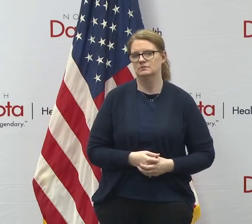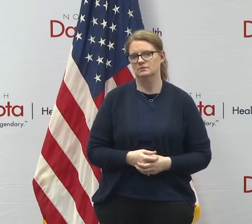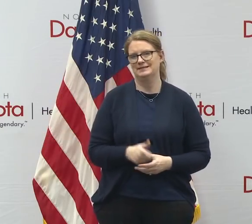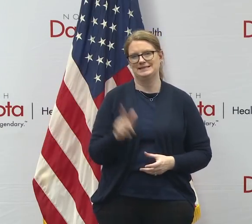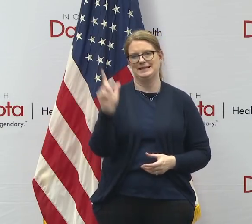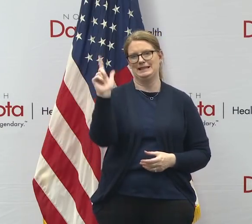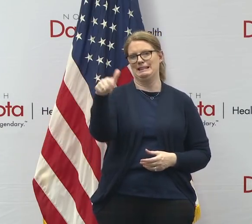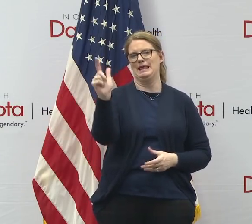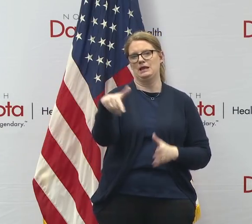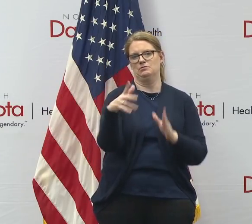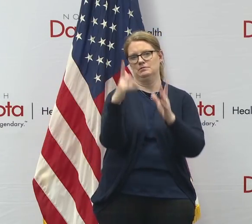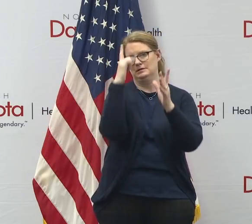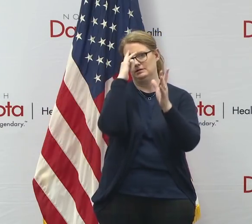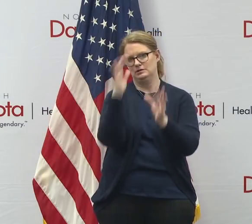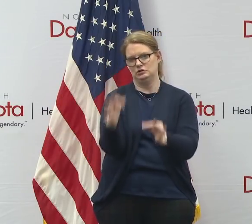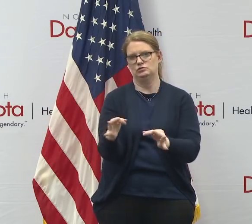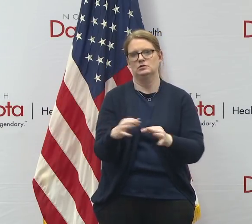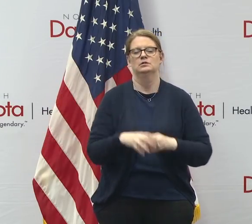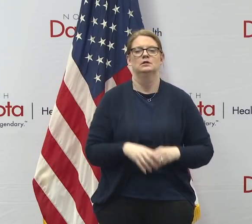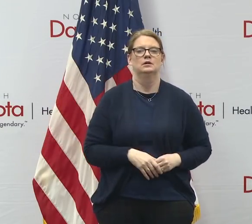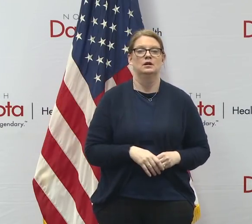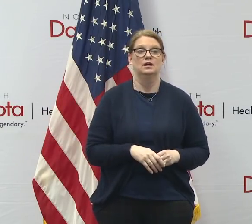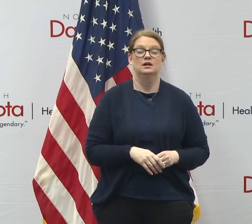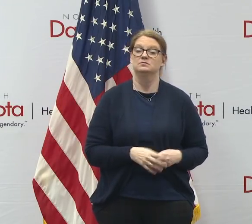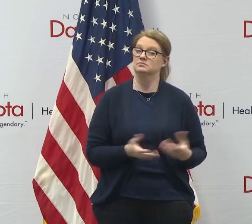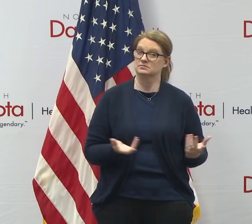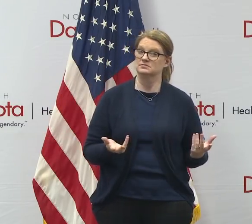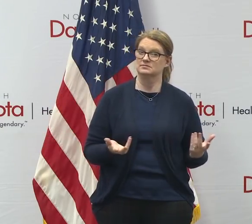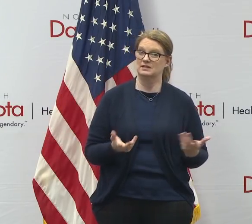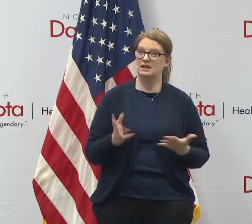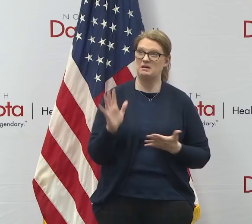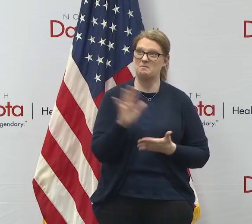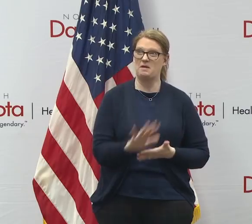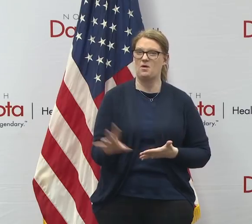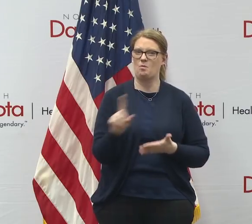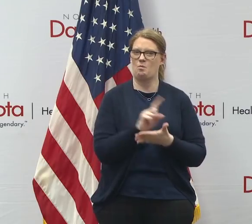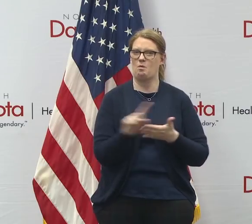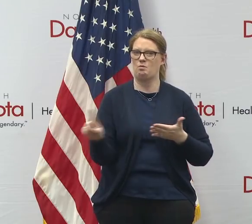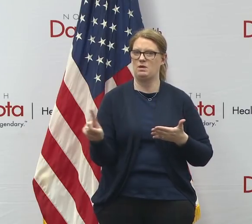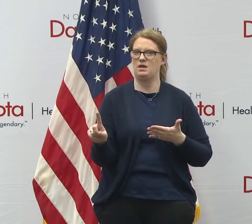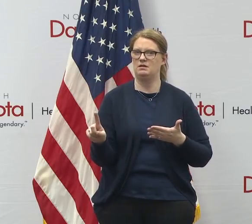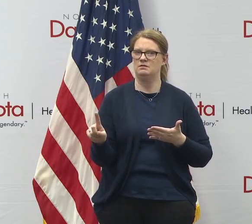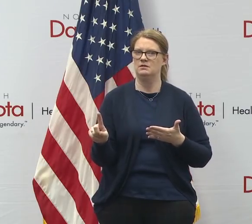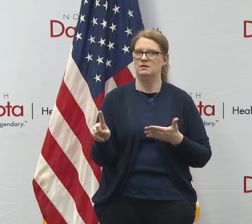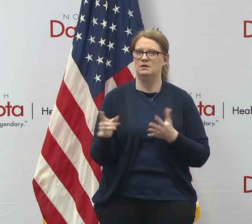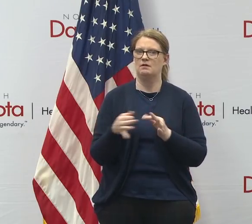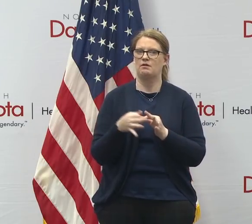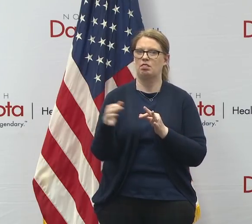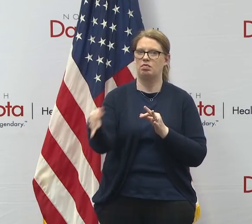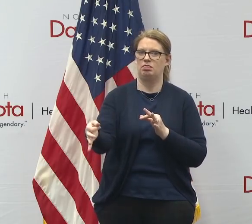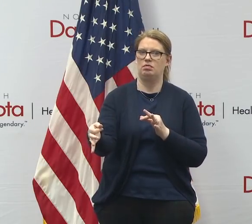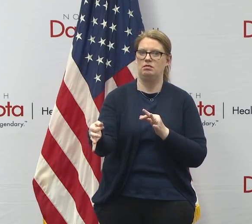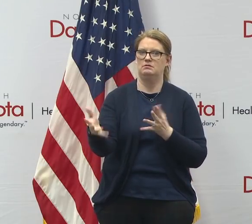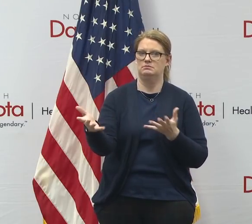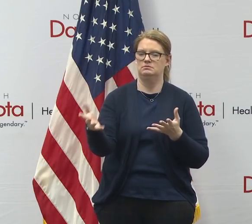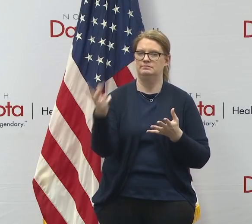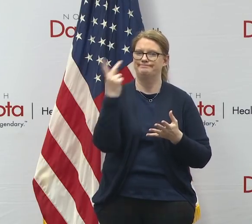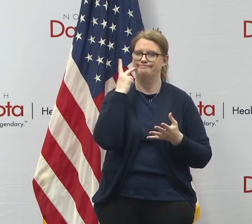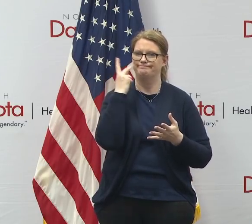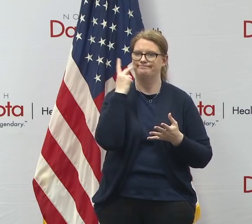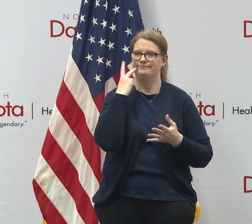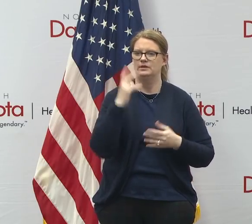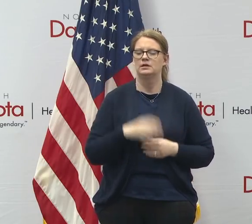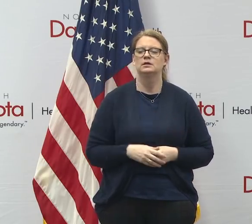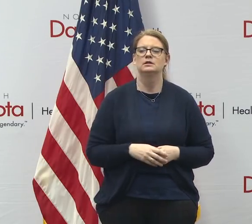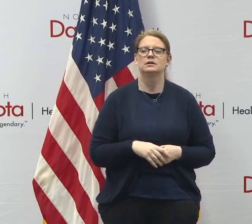made down the road. That decision will be upon us, probably in a week, on whether or not we have to do extensions to that order on closures. And